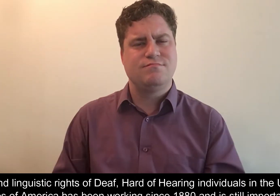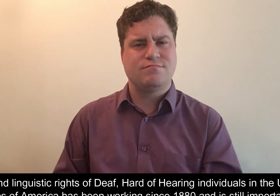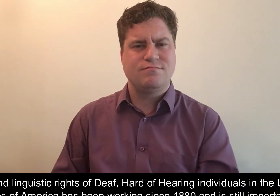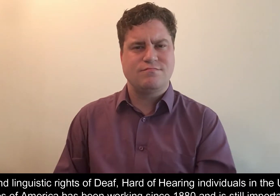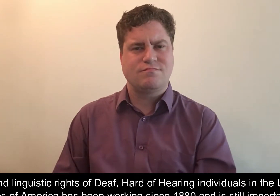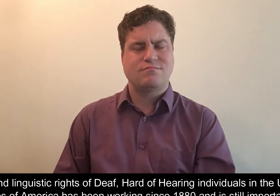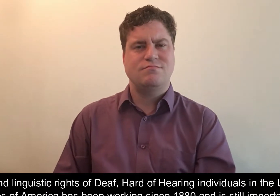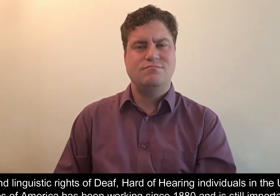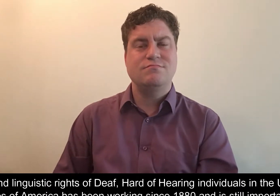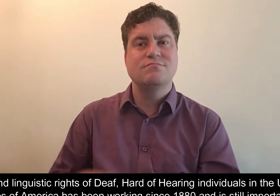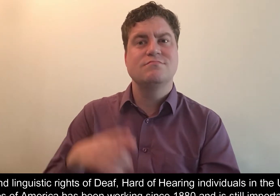and important.